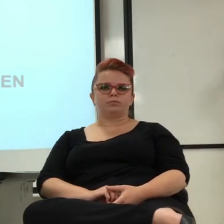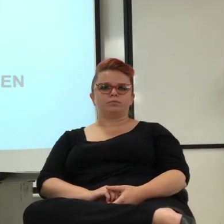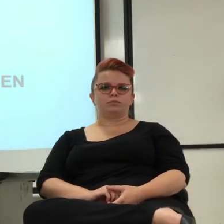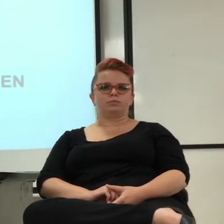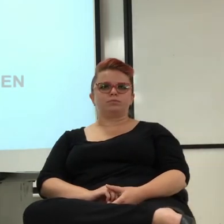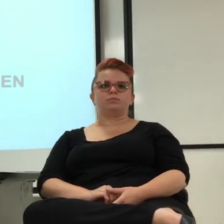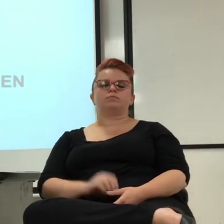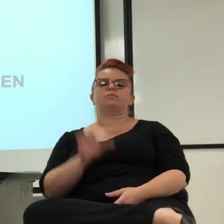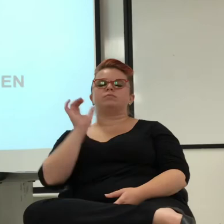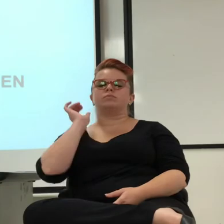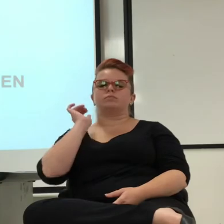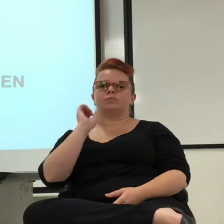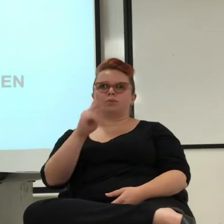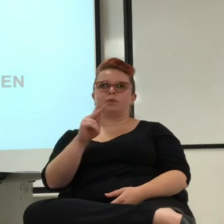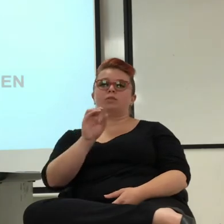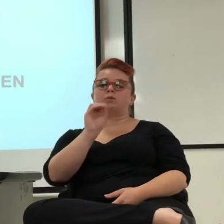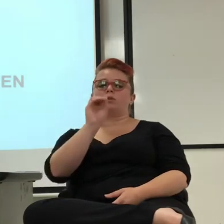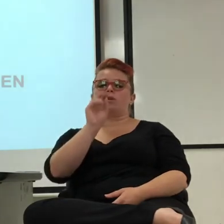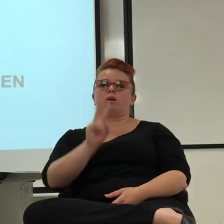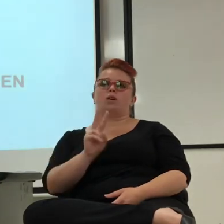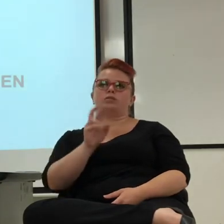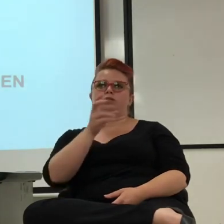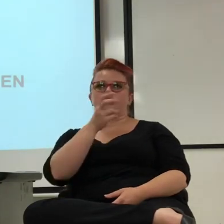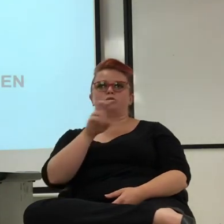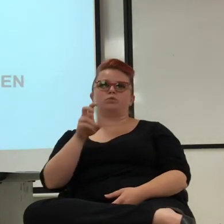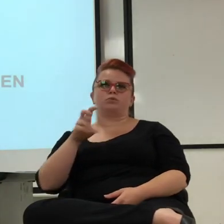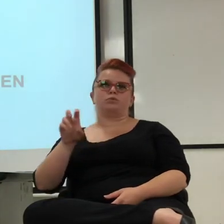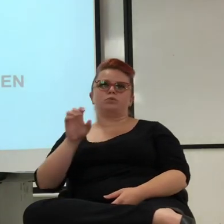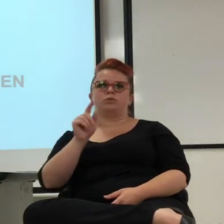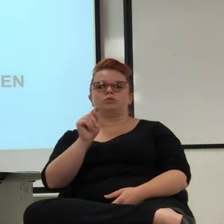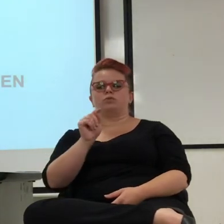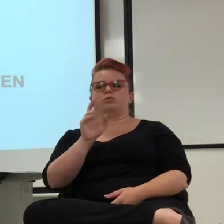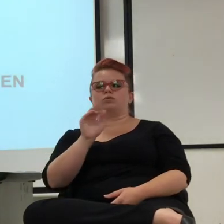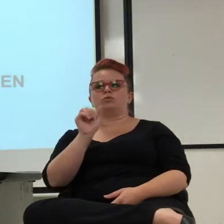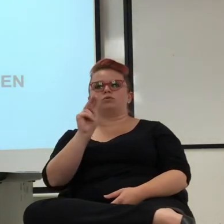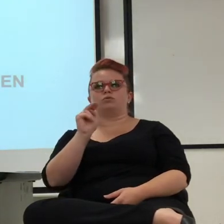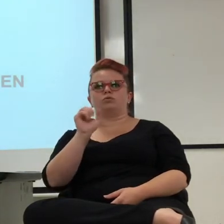All right, so oxygen transport.